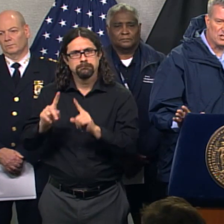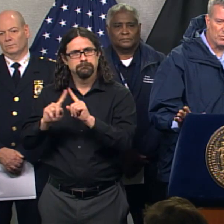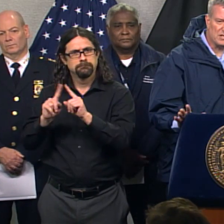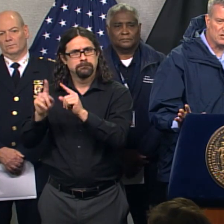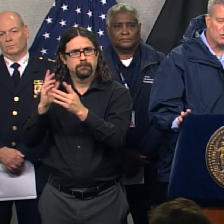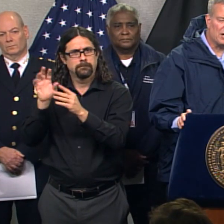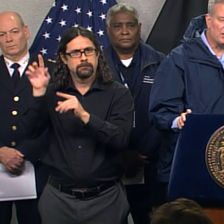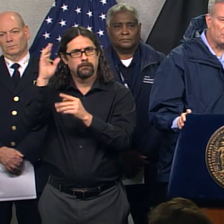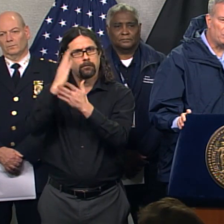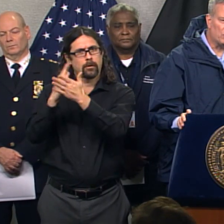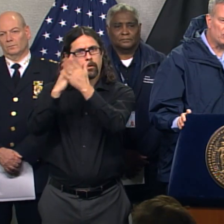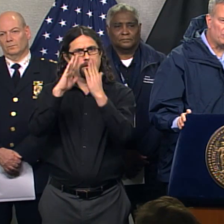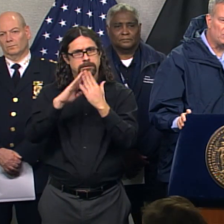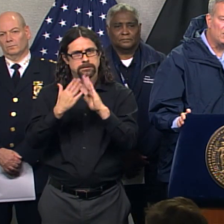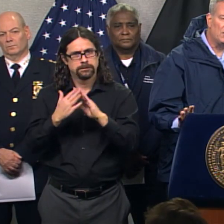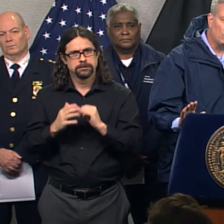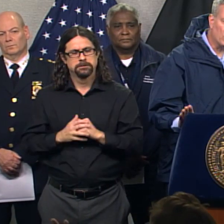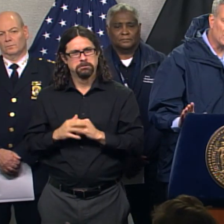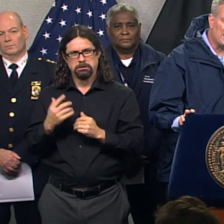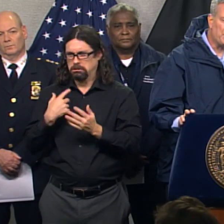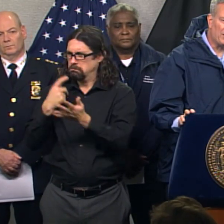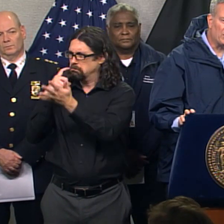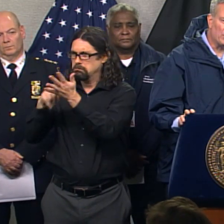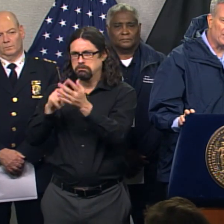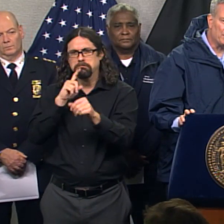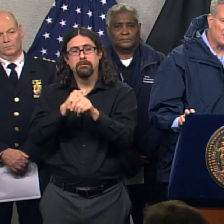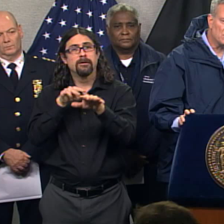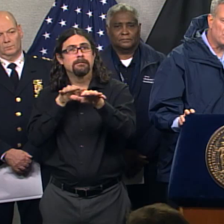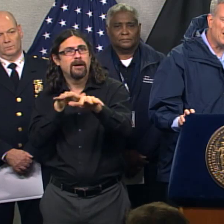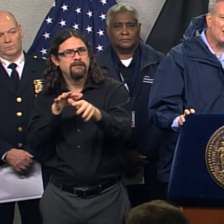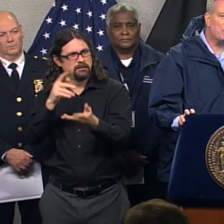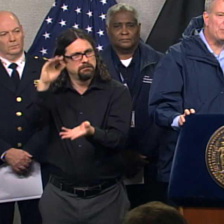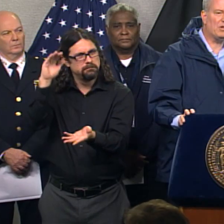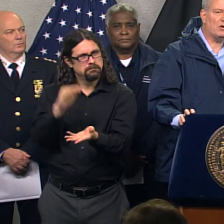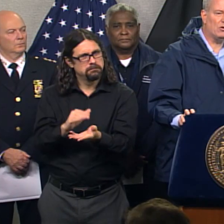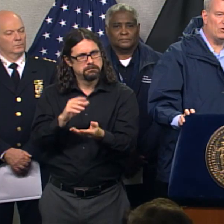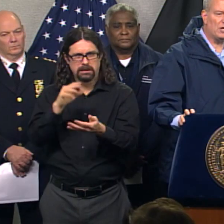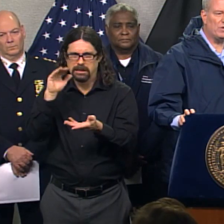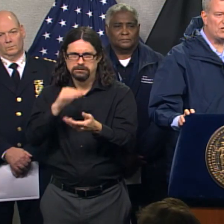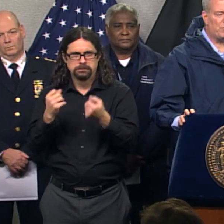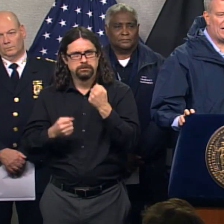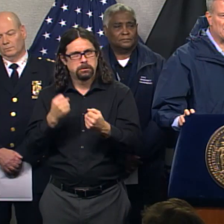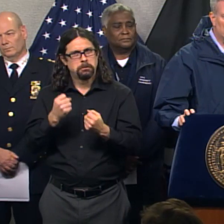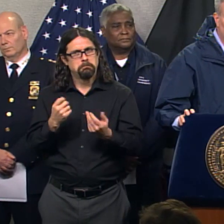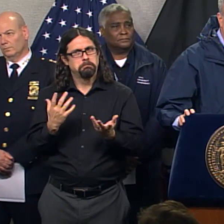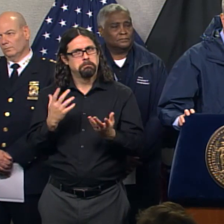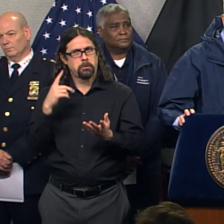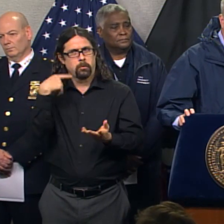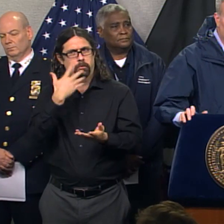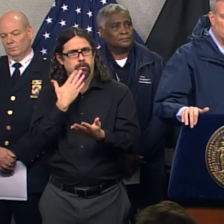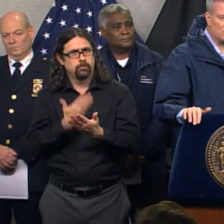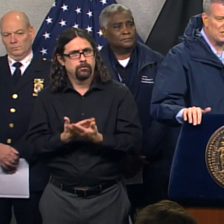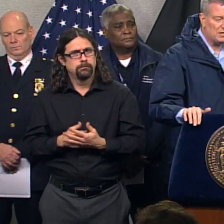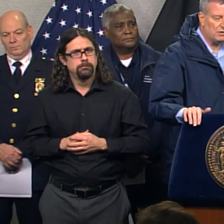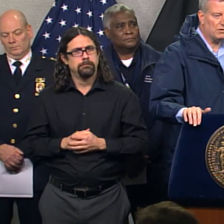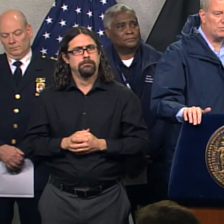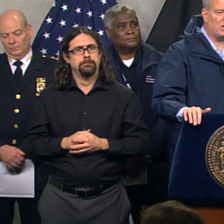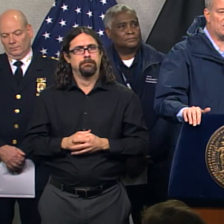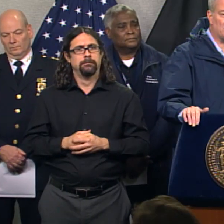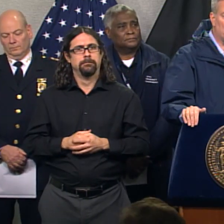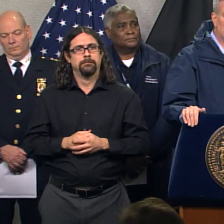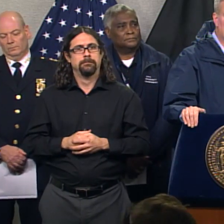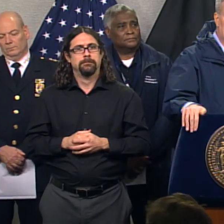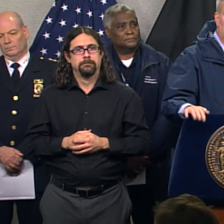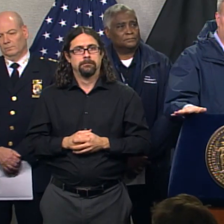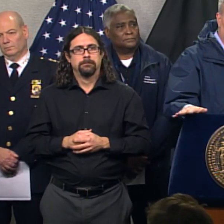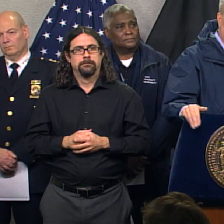think there's some places we're having a little bit more trouble. We're going to keep pounding away with that message. But I think people are learning with each passing storm that if they want the streets clear, the smartest